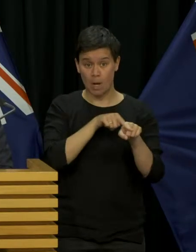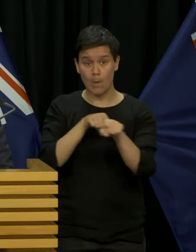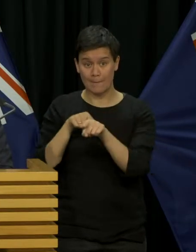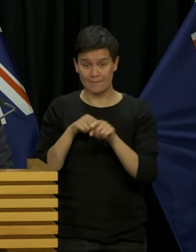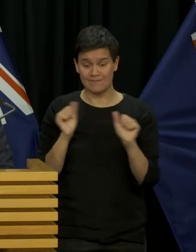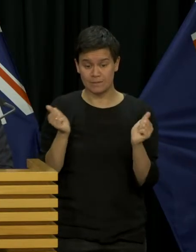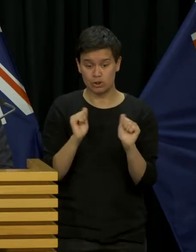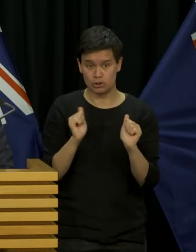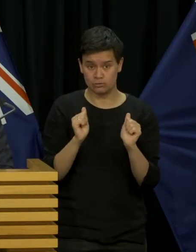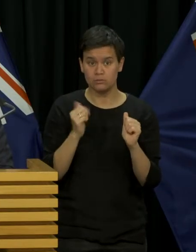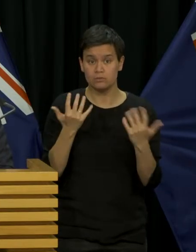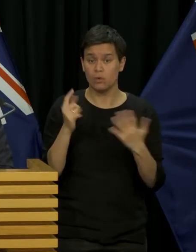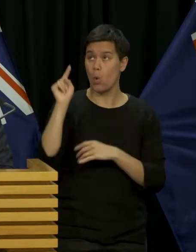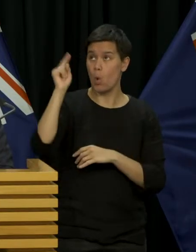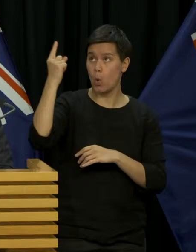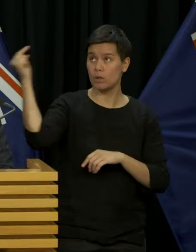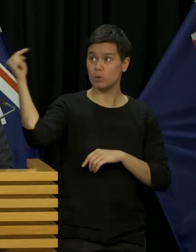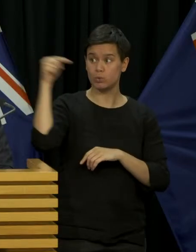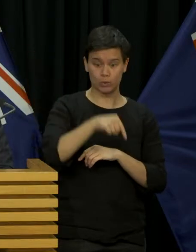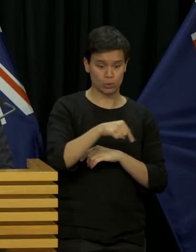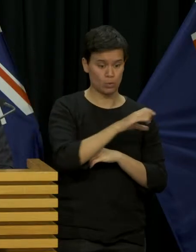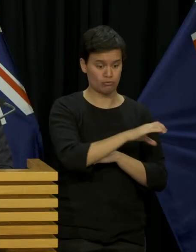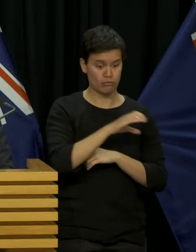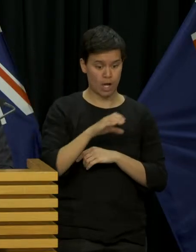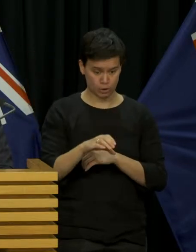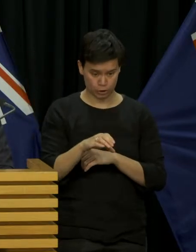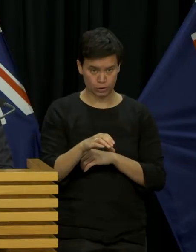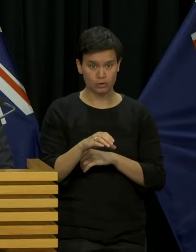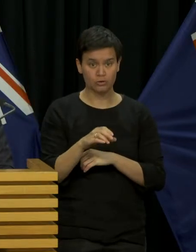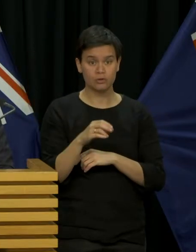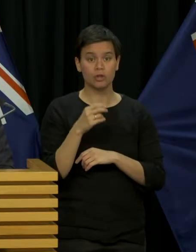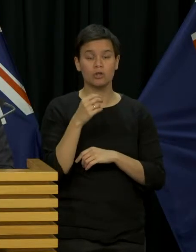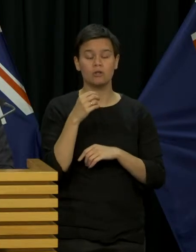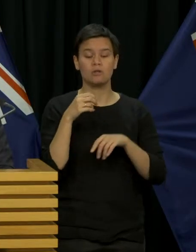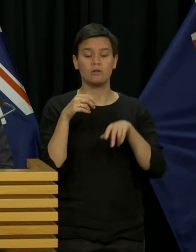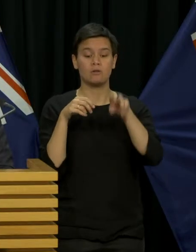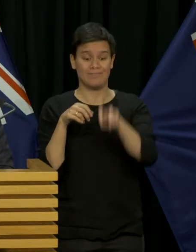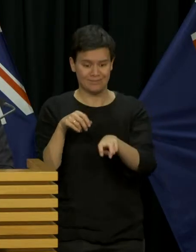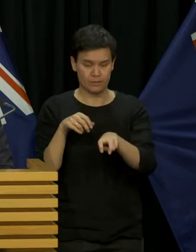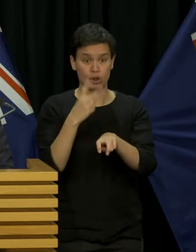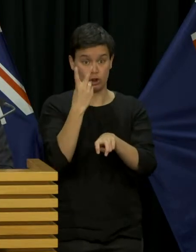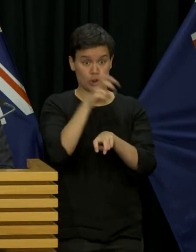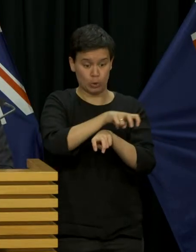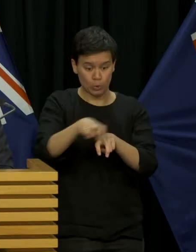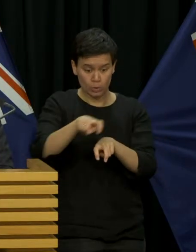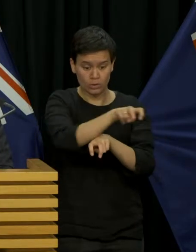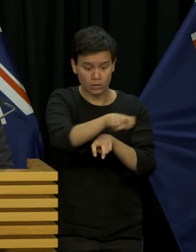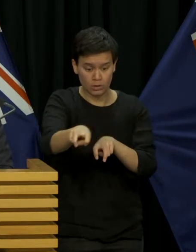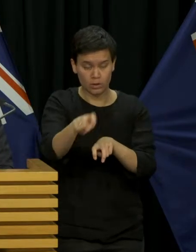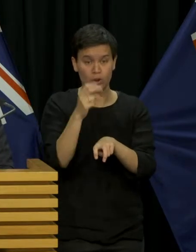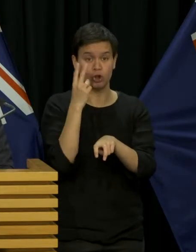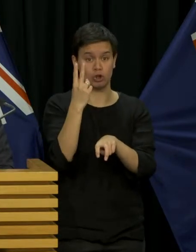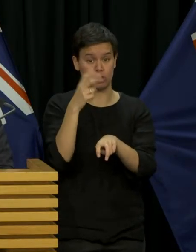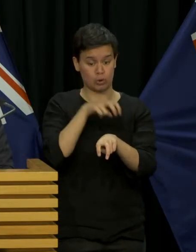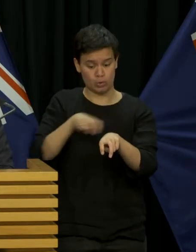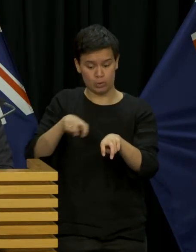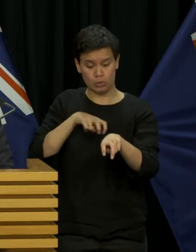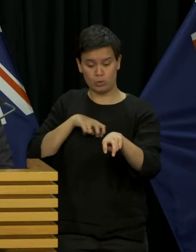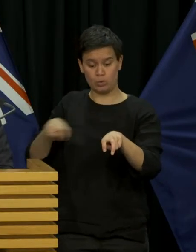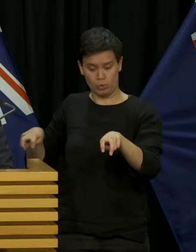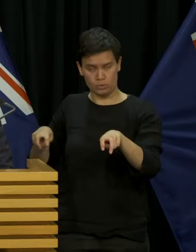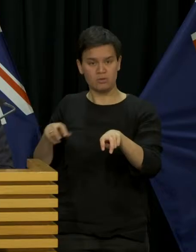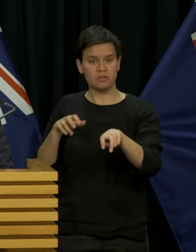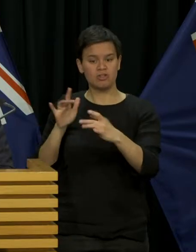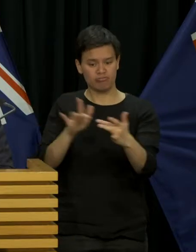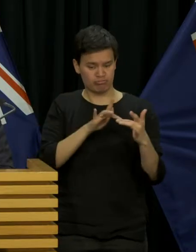flight, Auckland to Christchurch, who are considered possible close contacts, remembering we have nothing yet that confirms this person